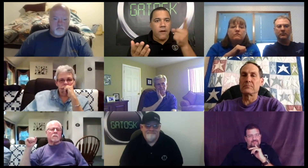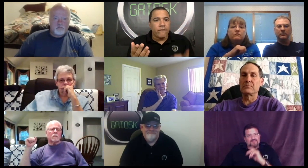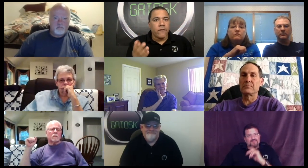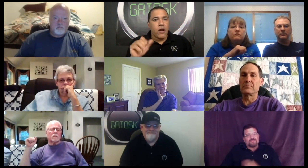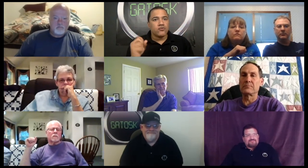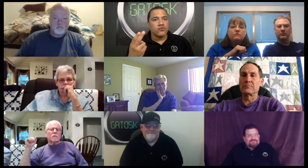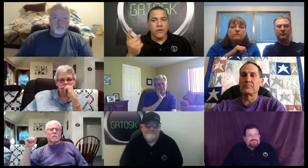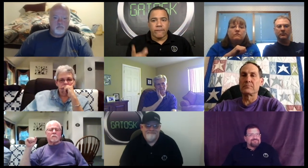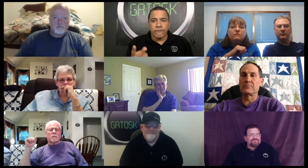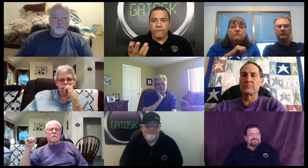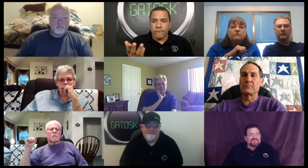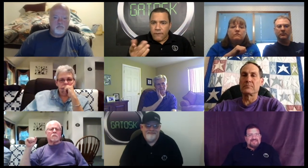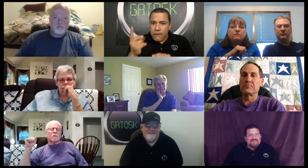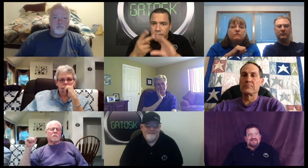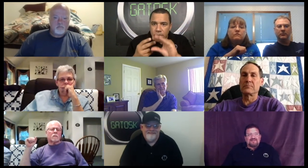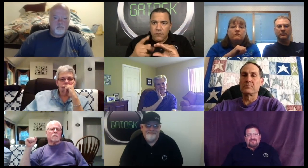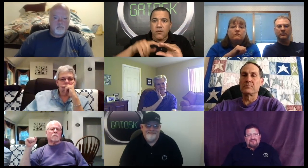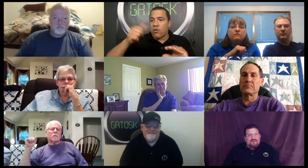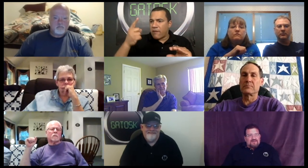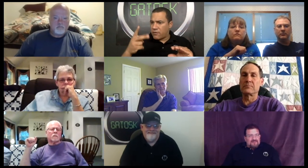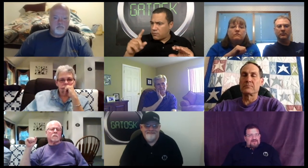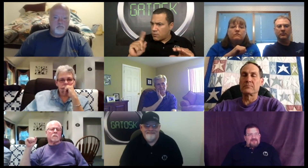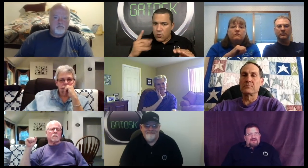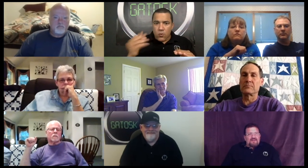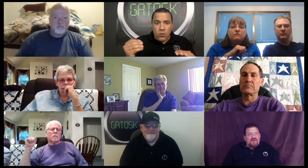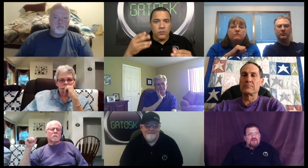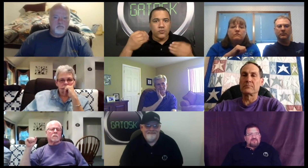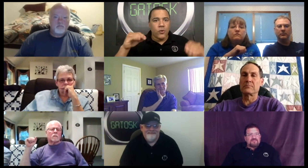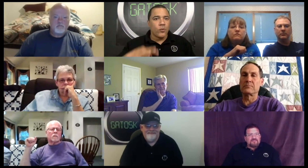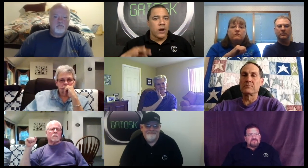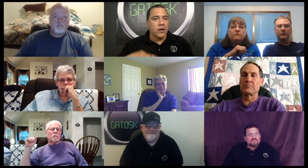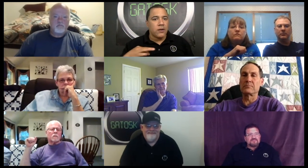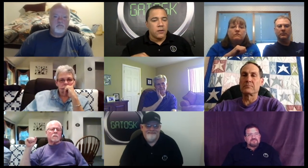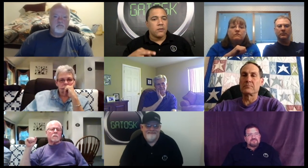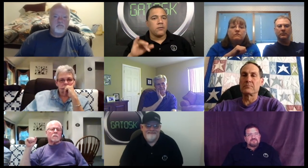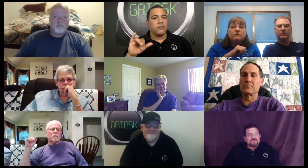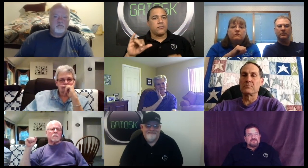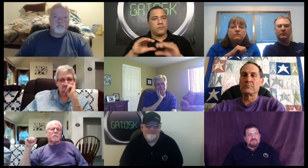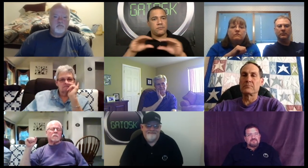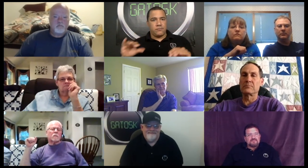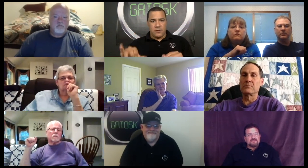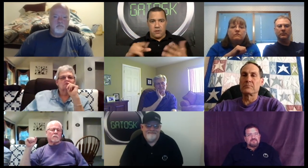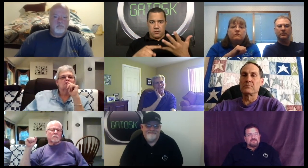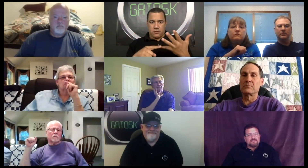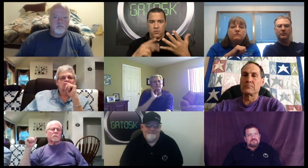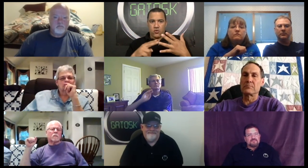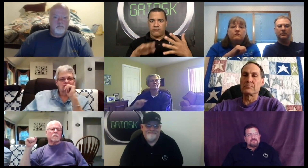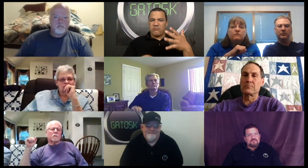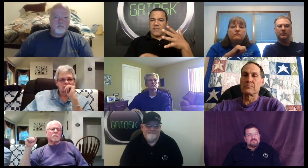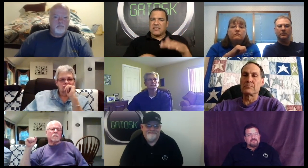get your cash, you only get half the cash when you're at the lower level. The other half would go towards store credit. So